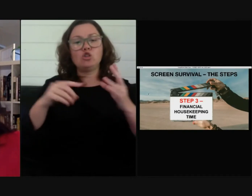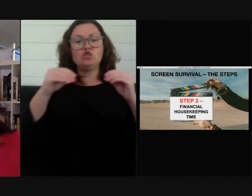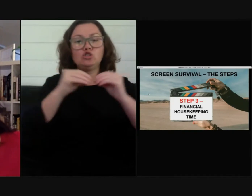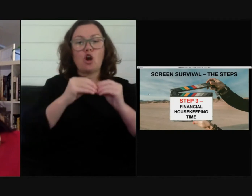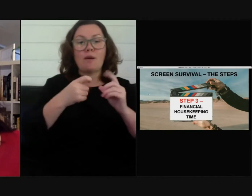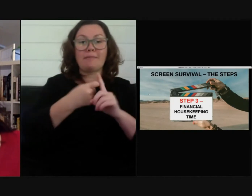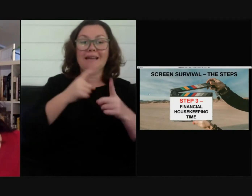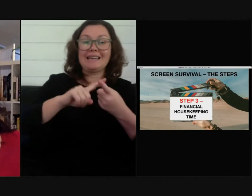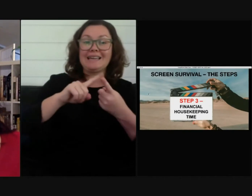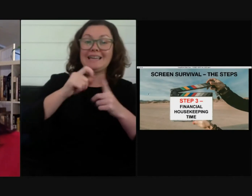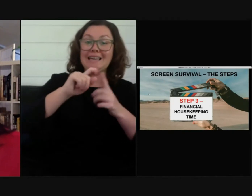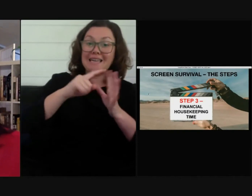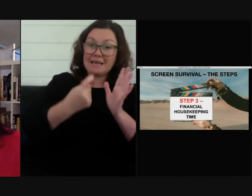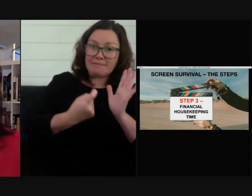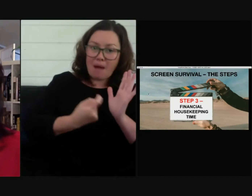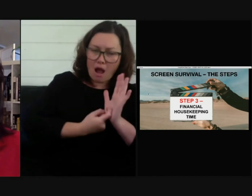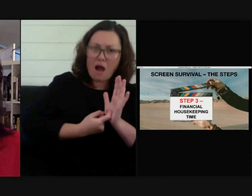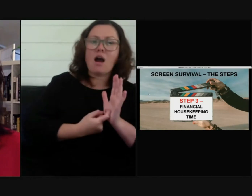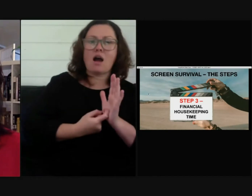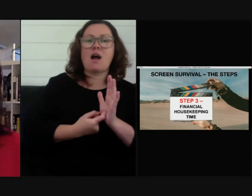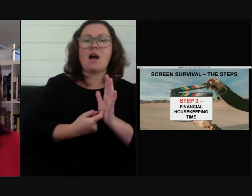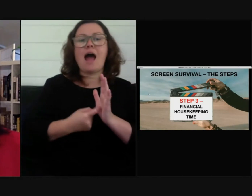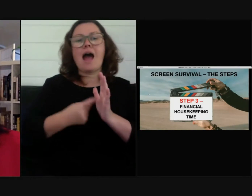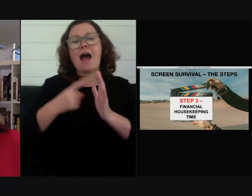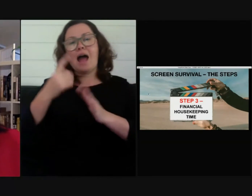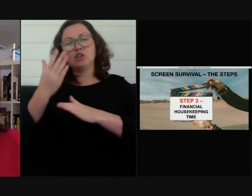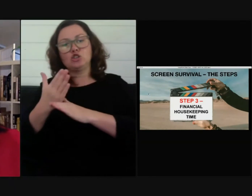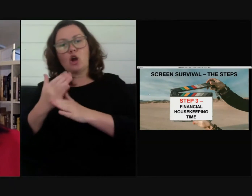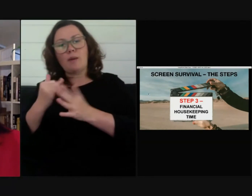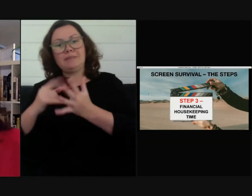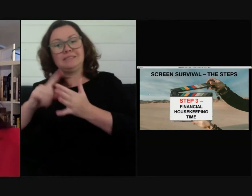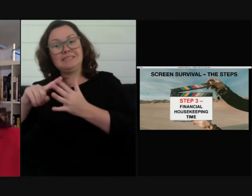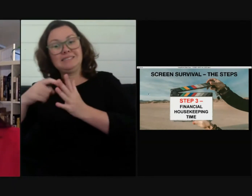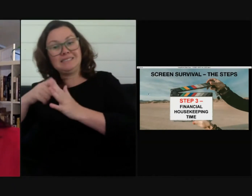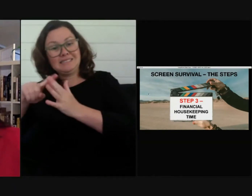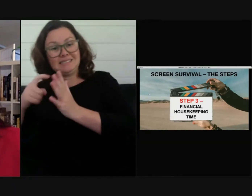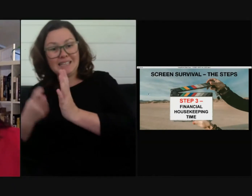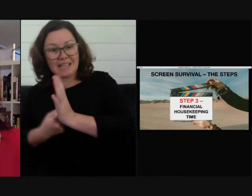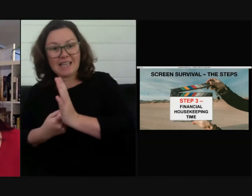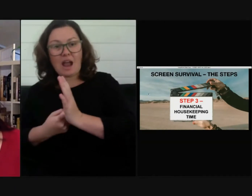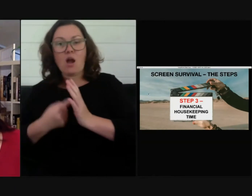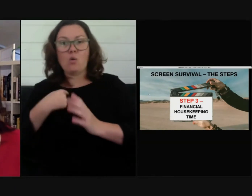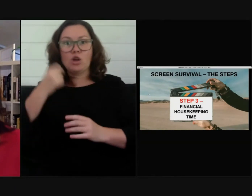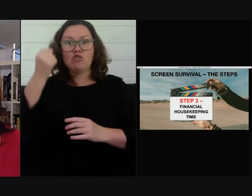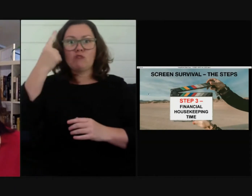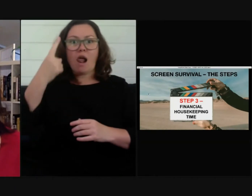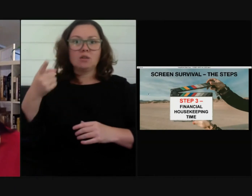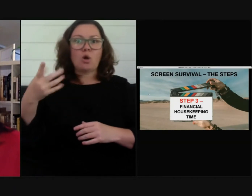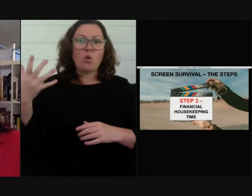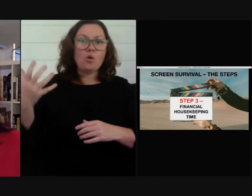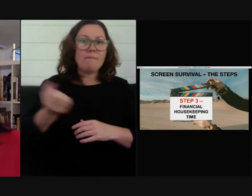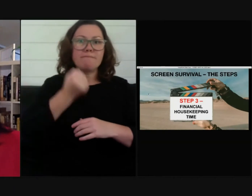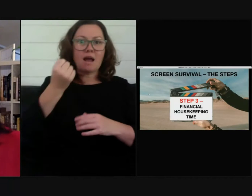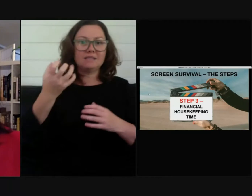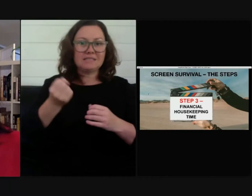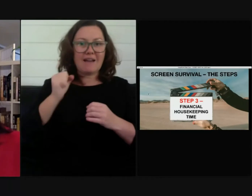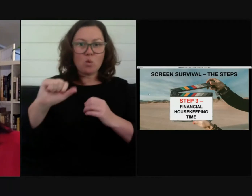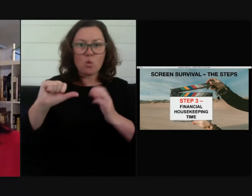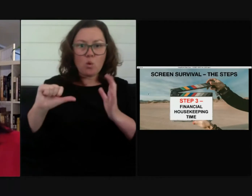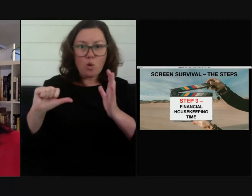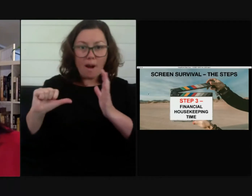not only do you have to have the past organised and sorted out, you also have to have your current